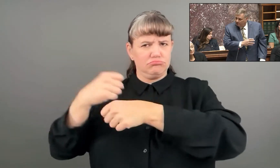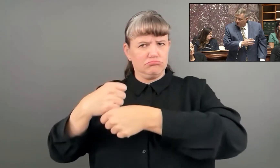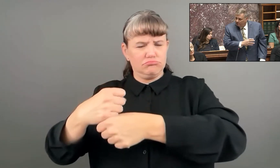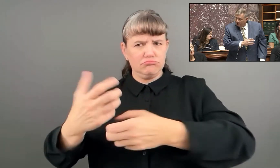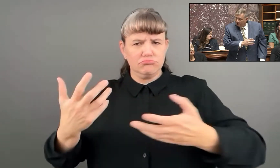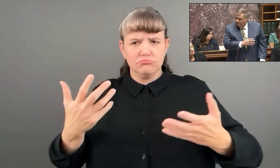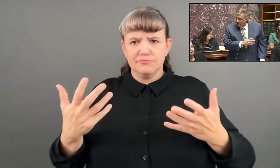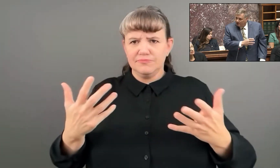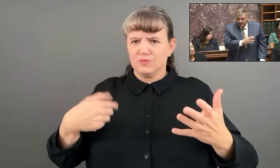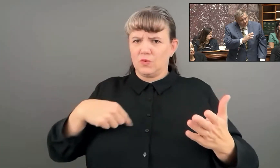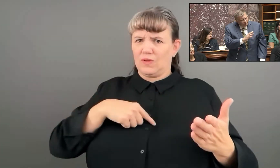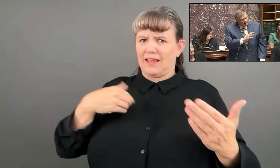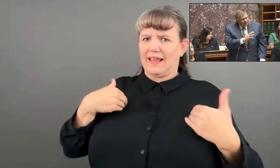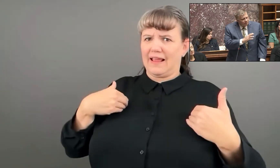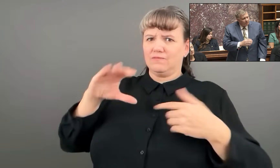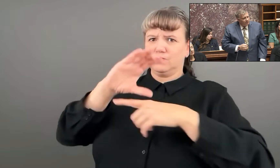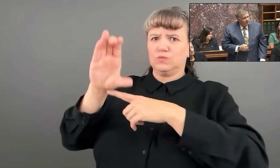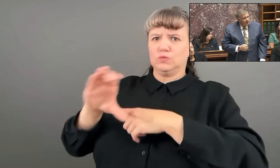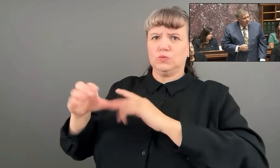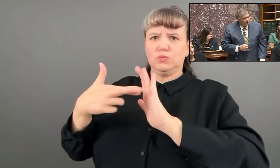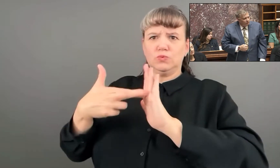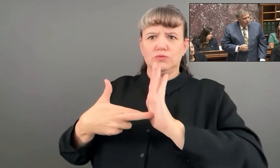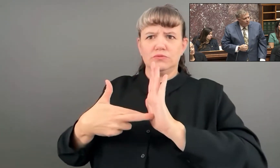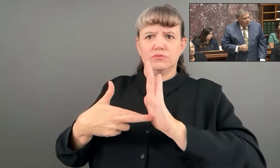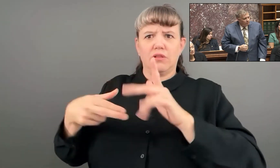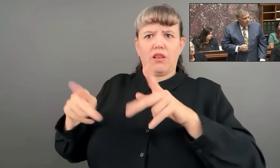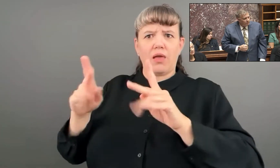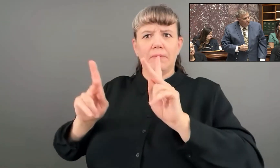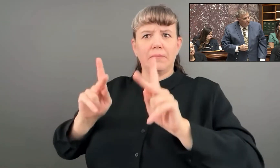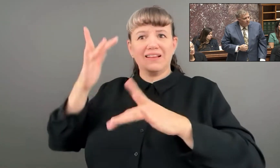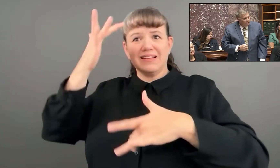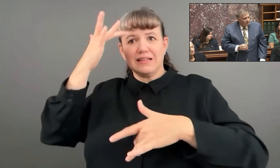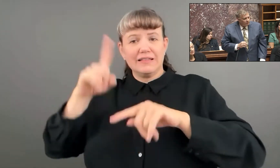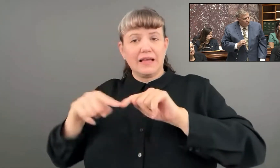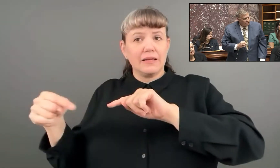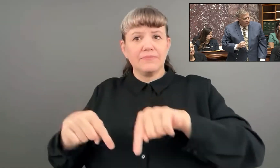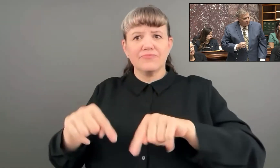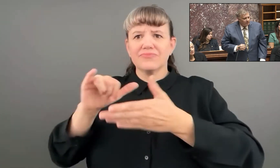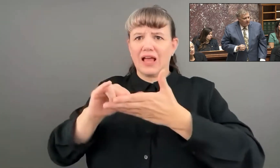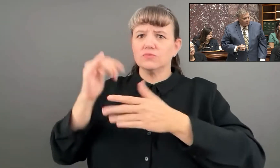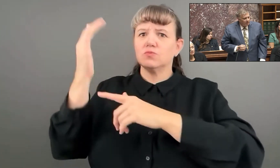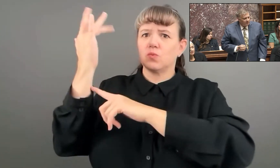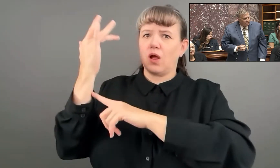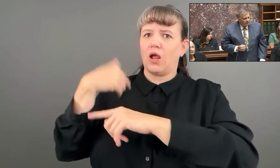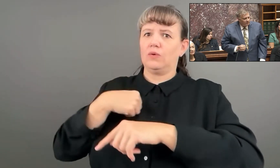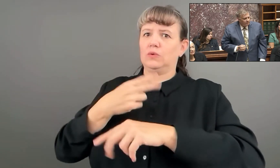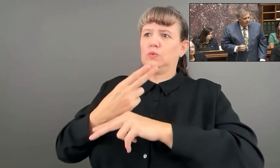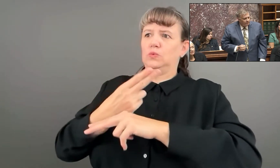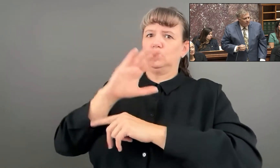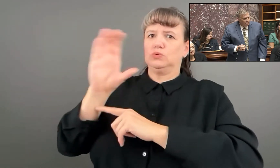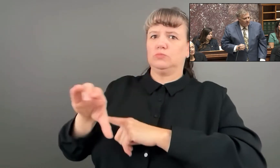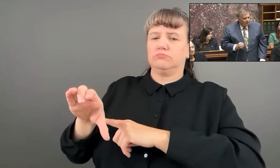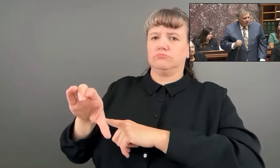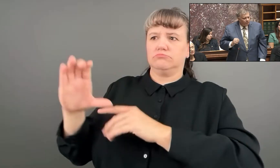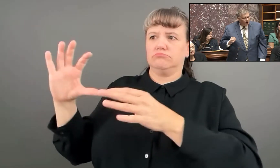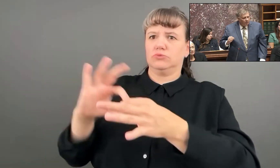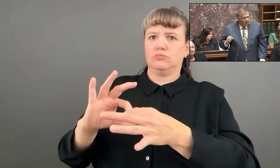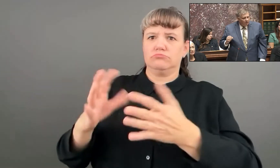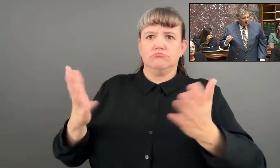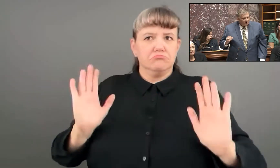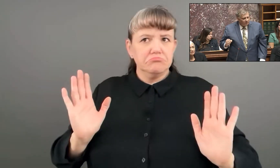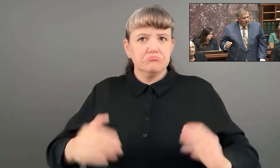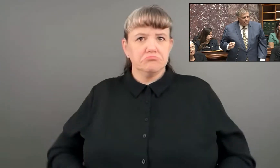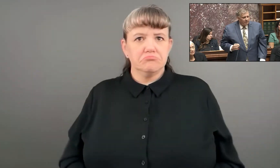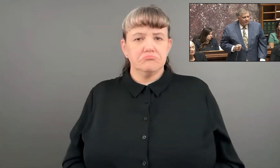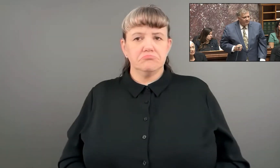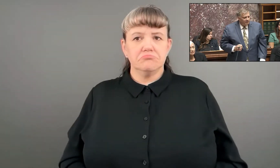person, and that's really the spirit and the intent of Zoom. So the question for the government is this: given that we're